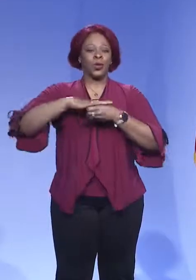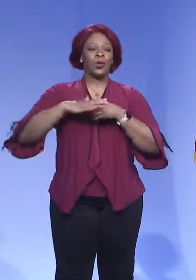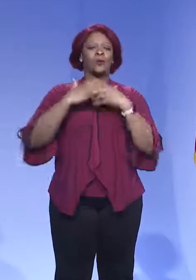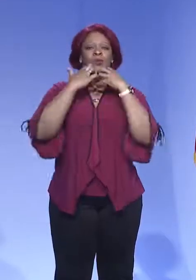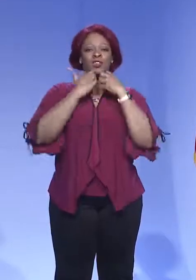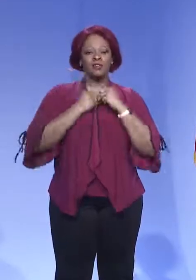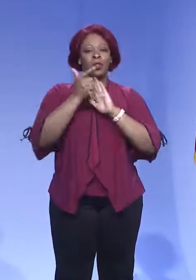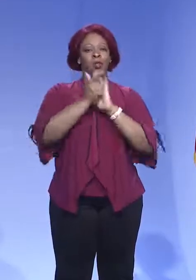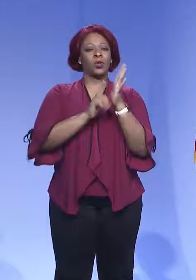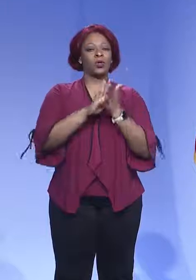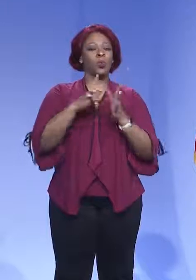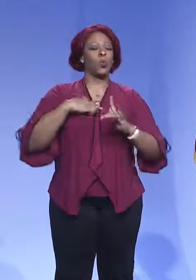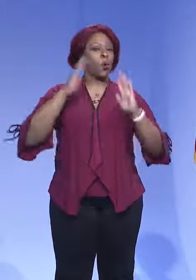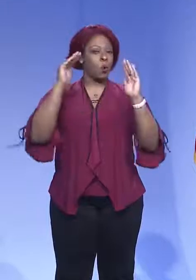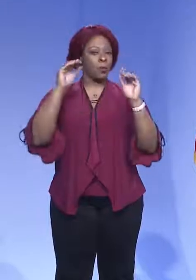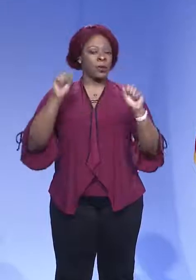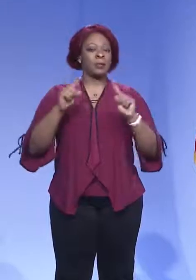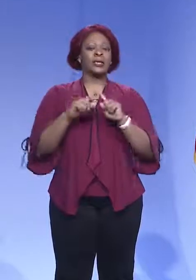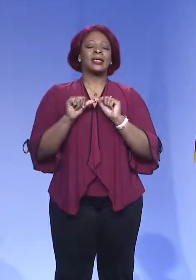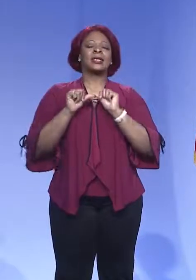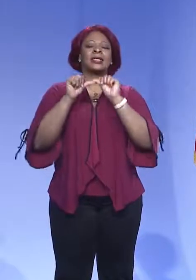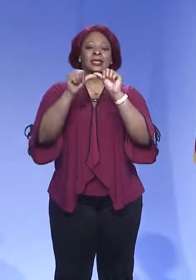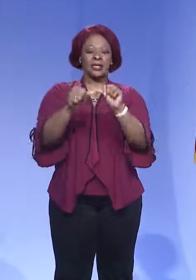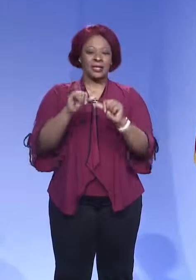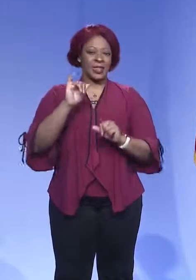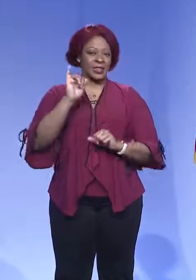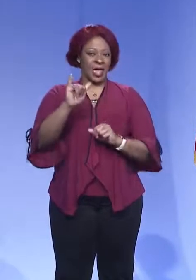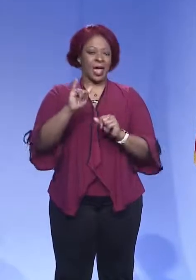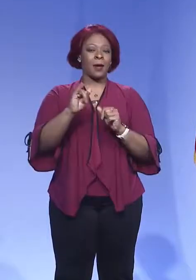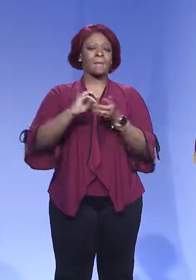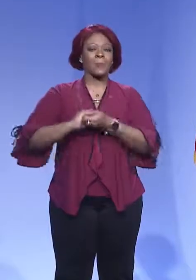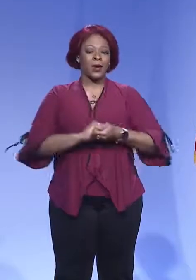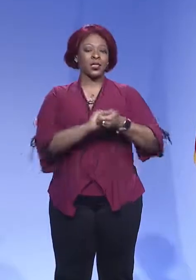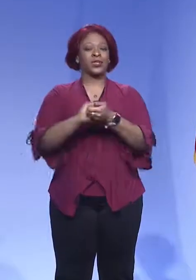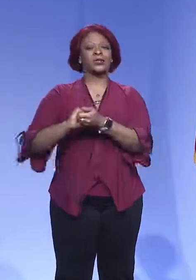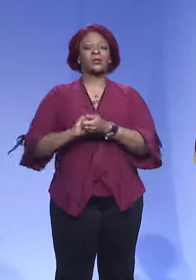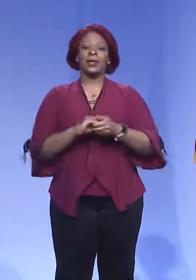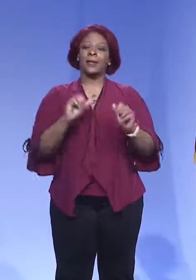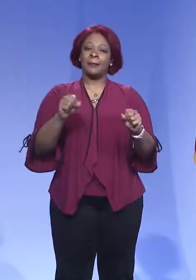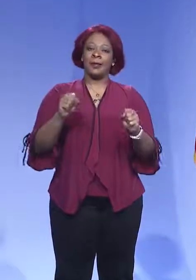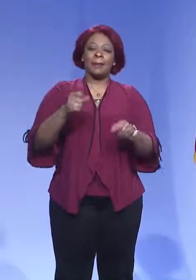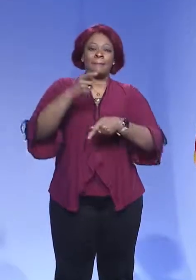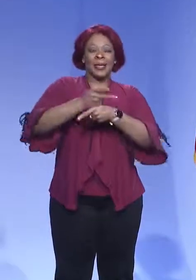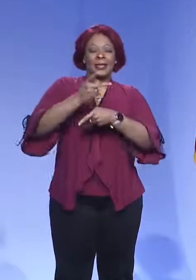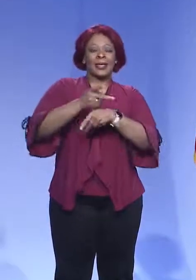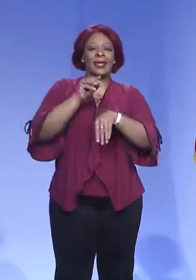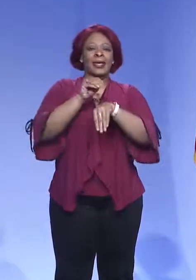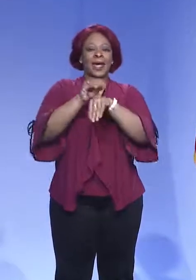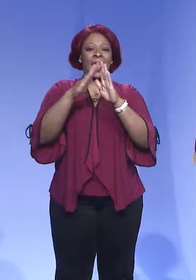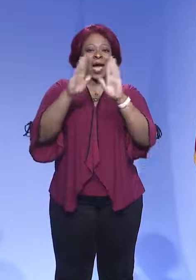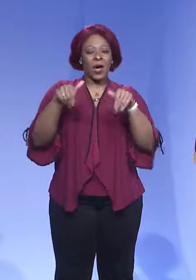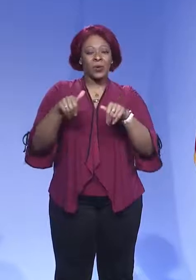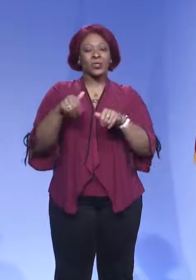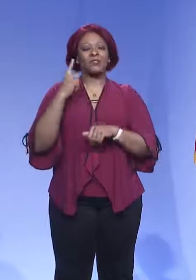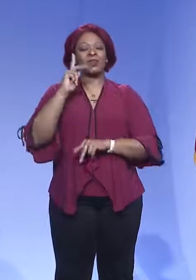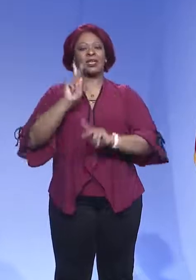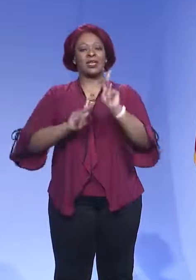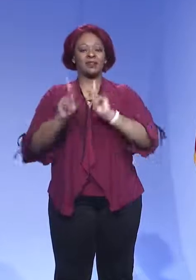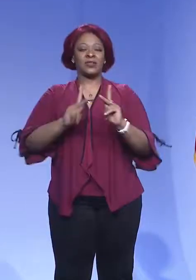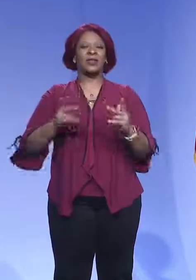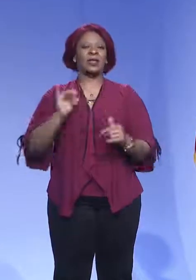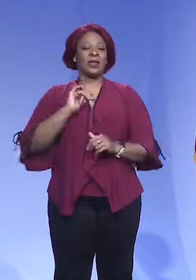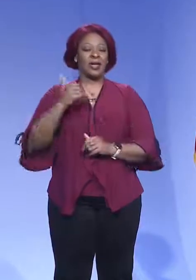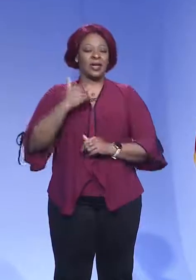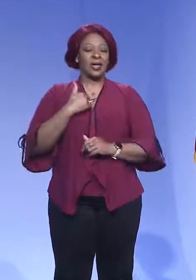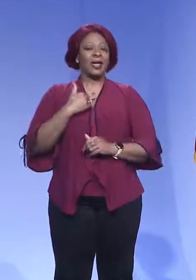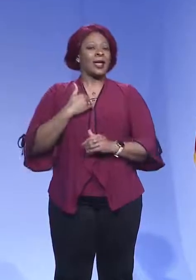school. We certainly hope to be able to continue that partnership, to be able to maintain housing for our community. And I